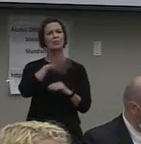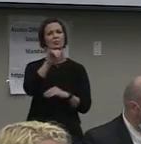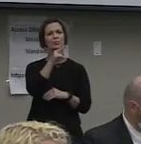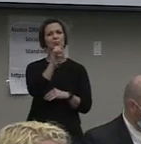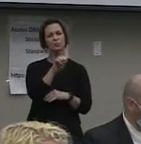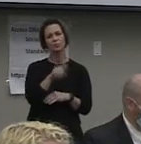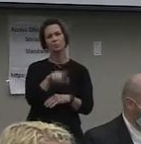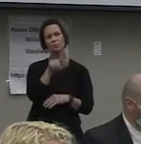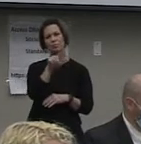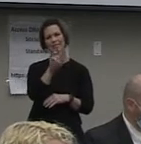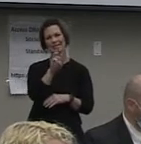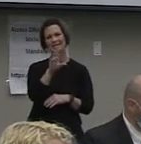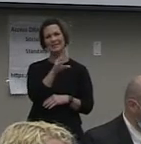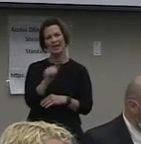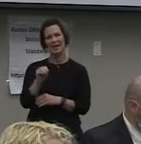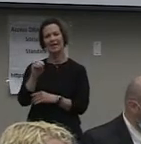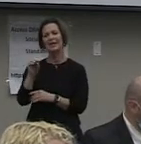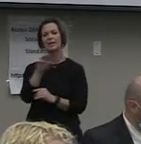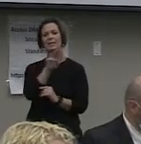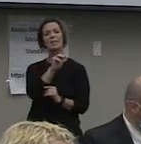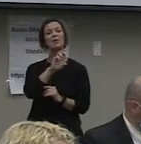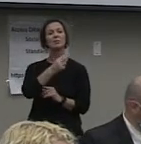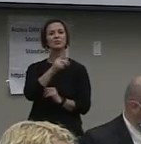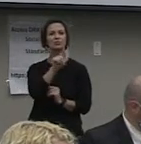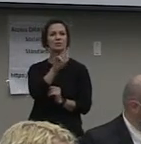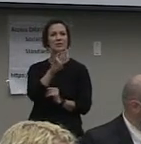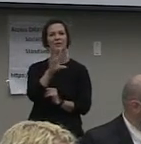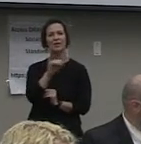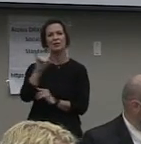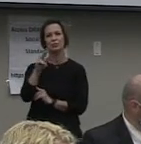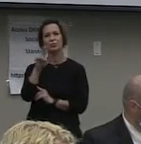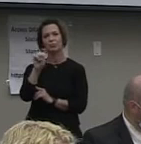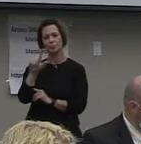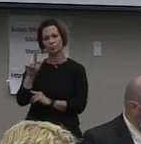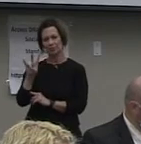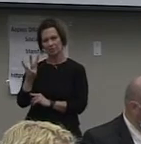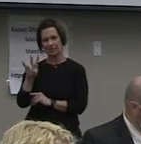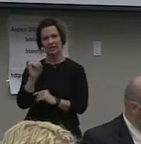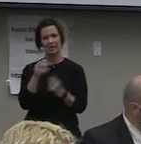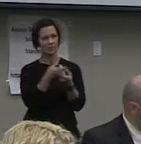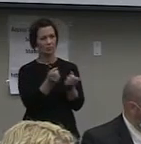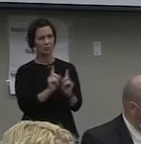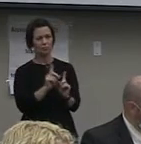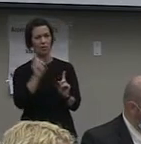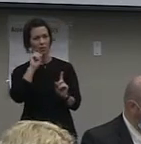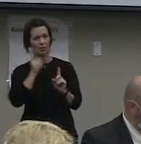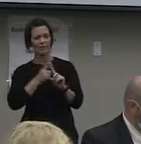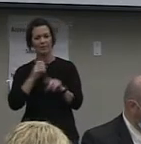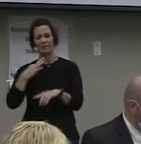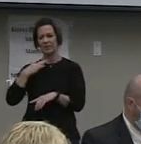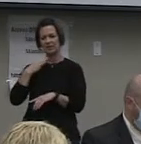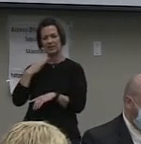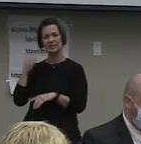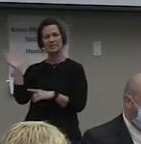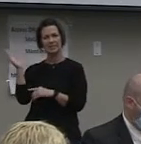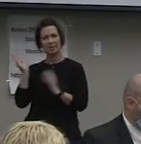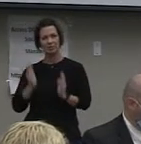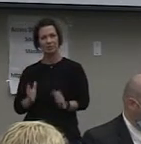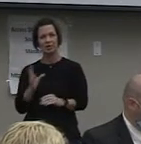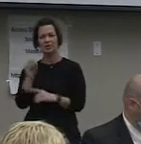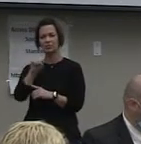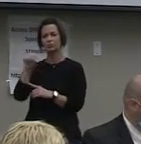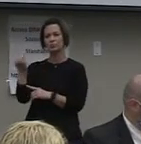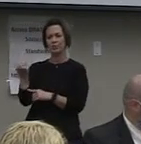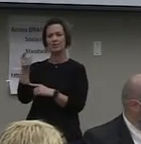27th. At these meetings, you, the volunteer members of the steering committee, heard from volunteer speakers and from social studies